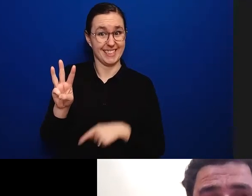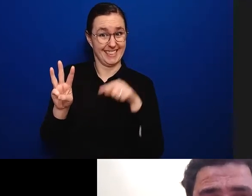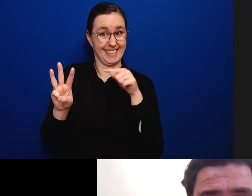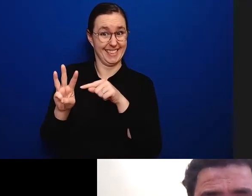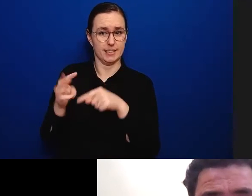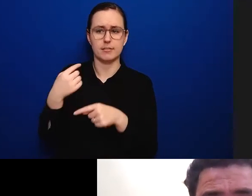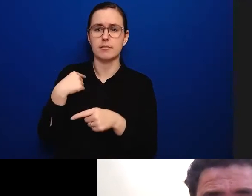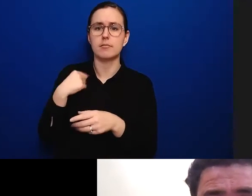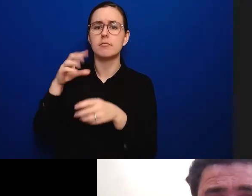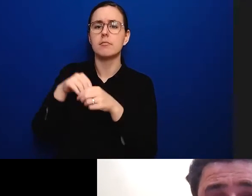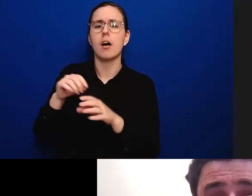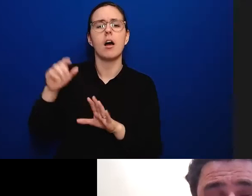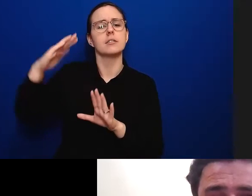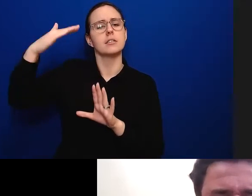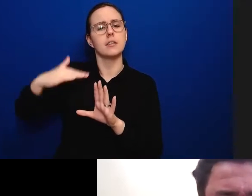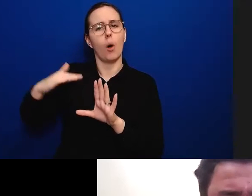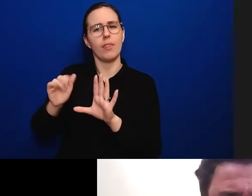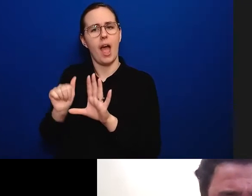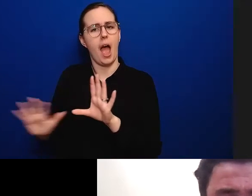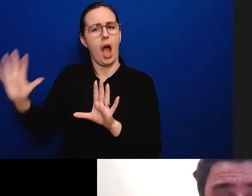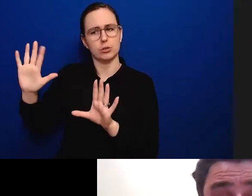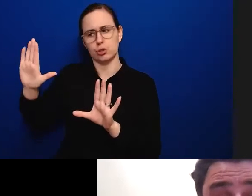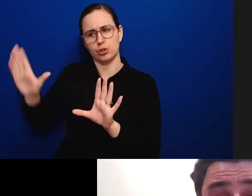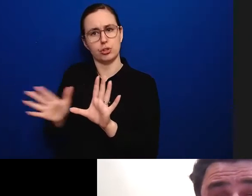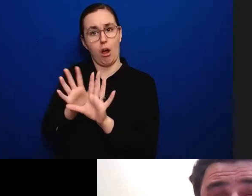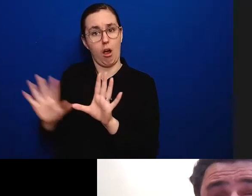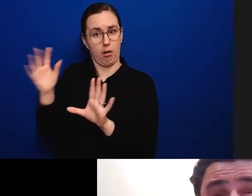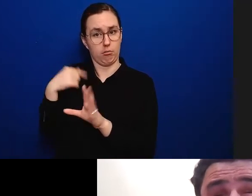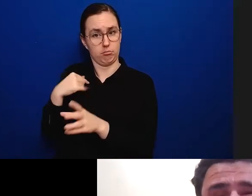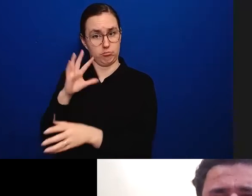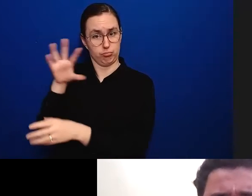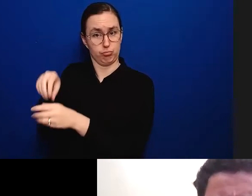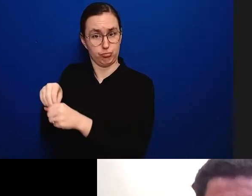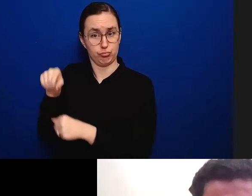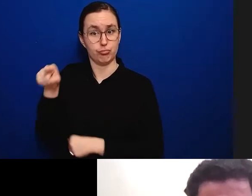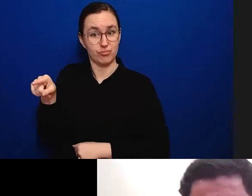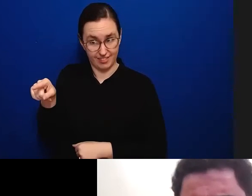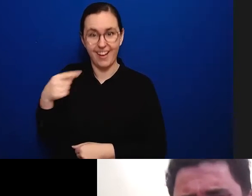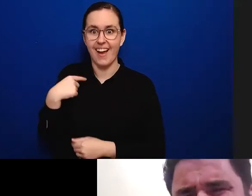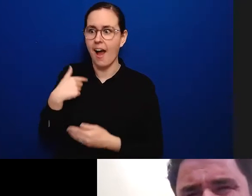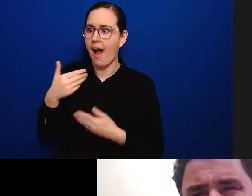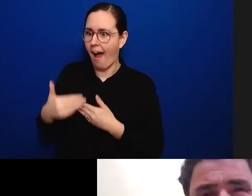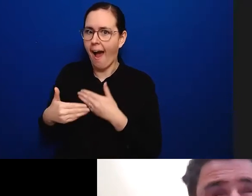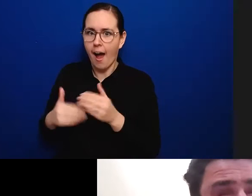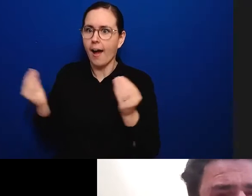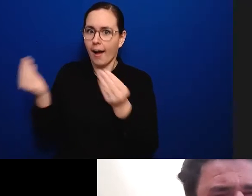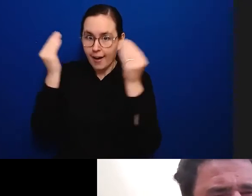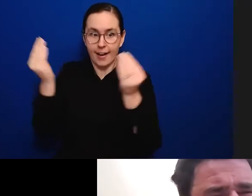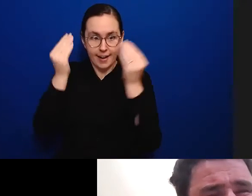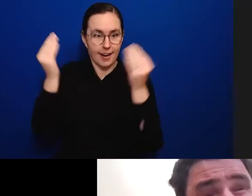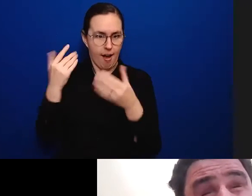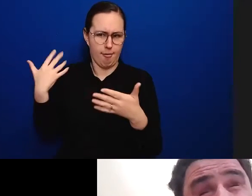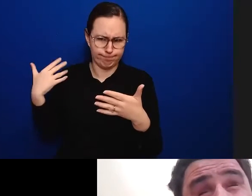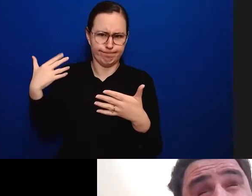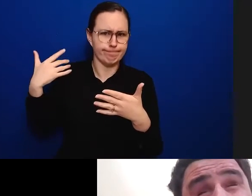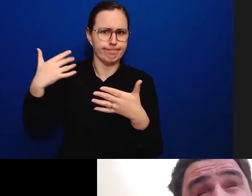opportunity to join in several trainings that I will talk about. But I'm trying to come back to the alternative report